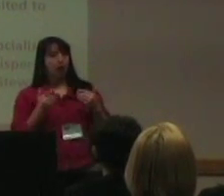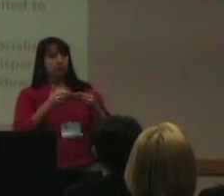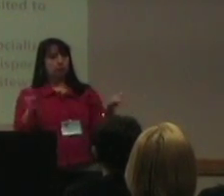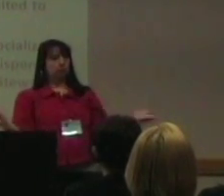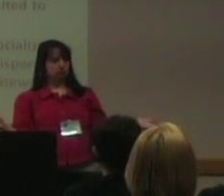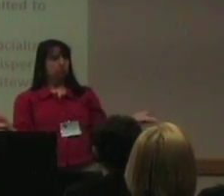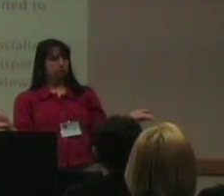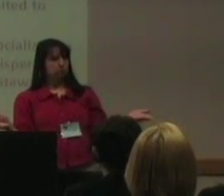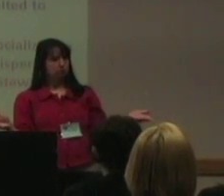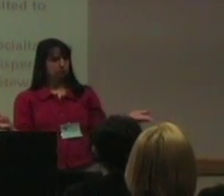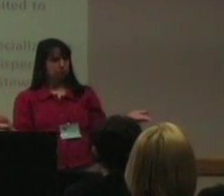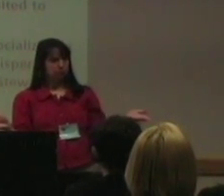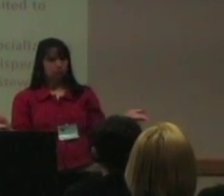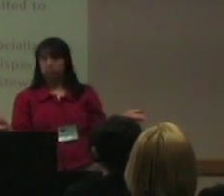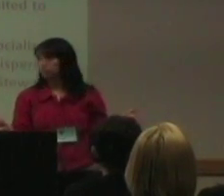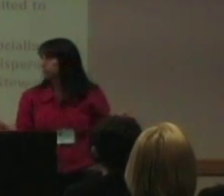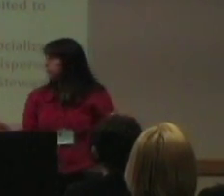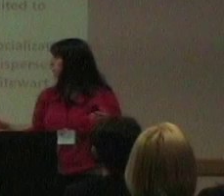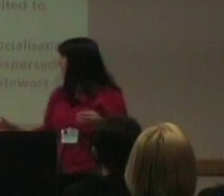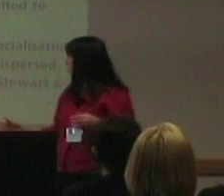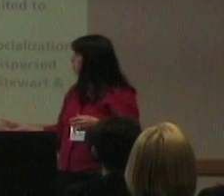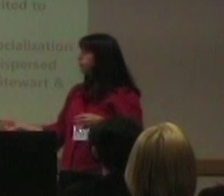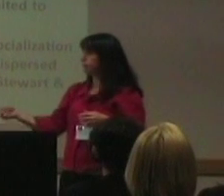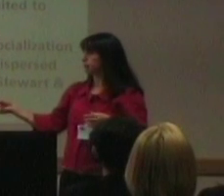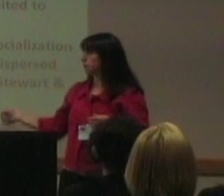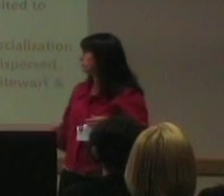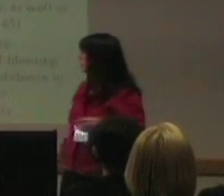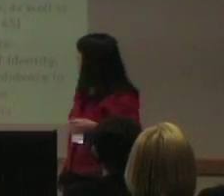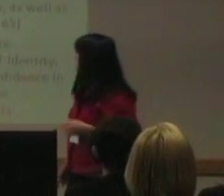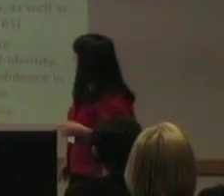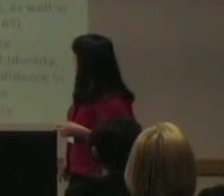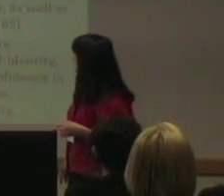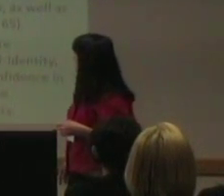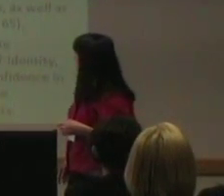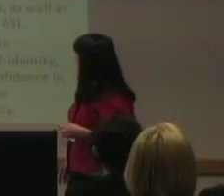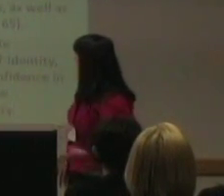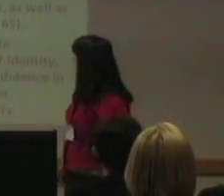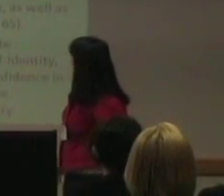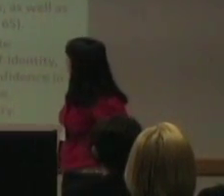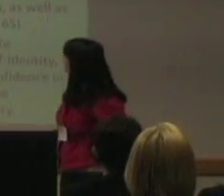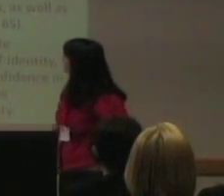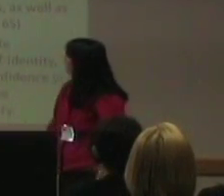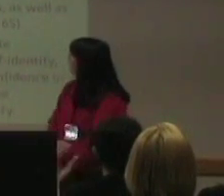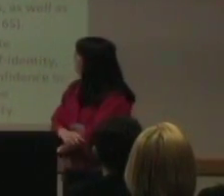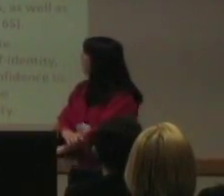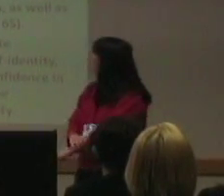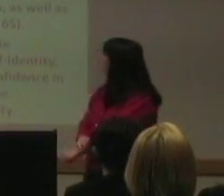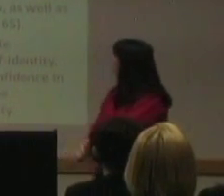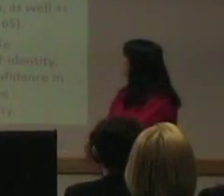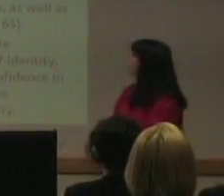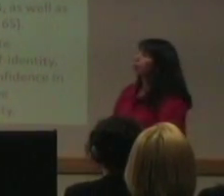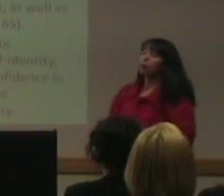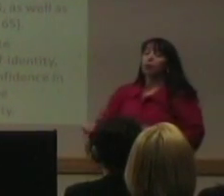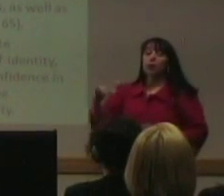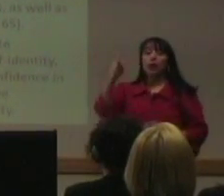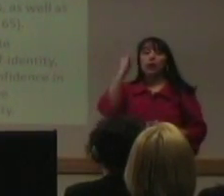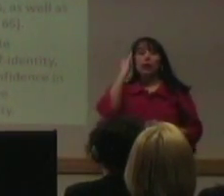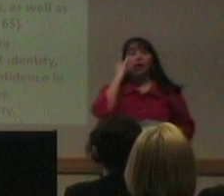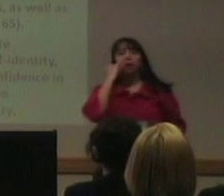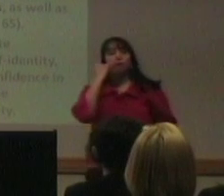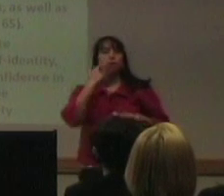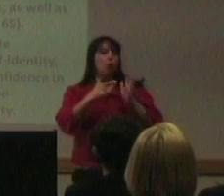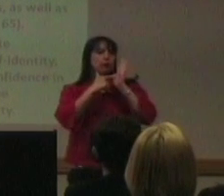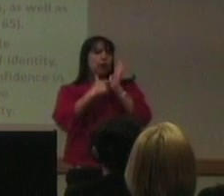This research here shows that anyone who is involved in sports has an increase in their general life